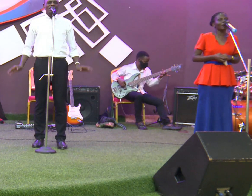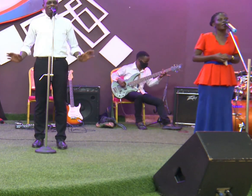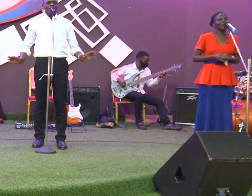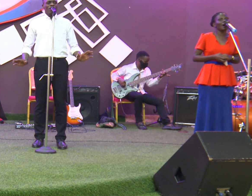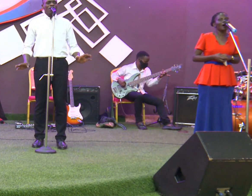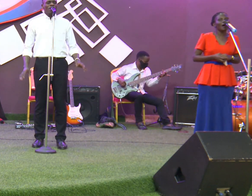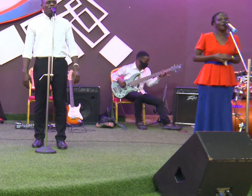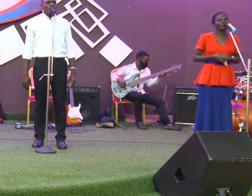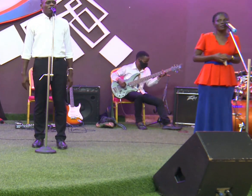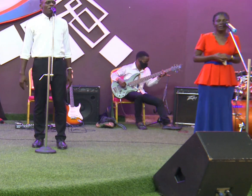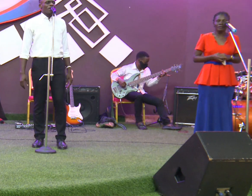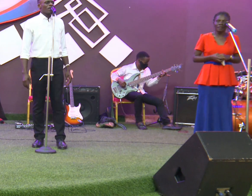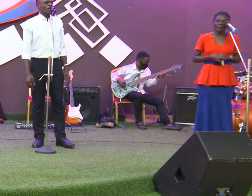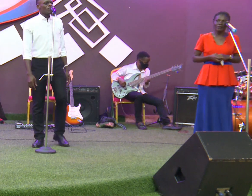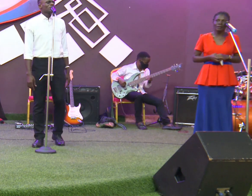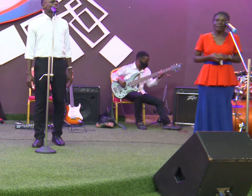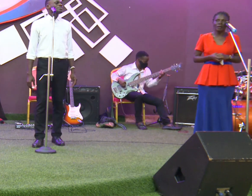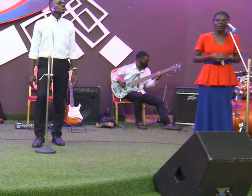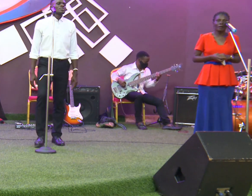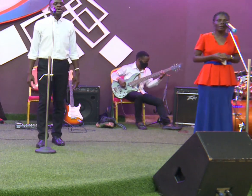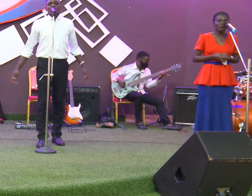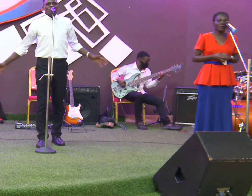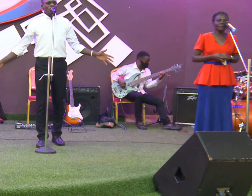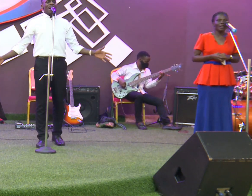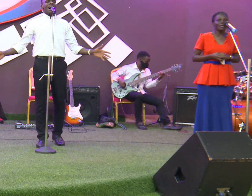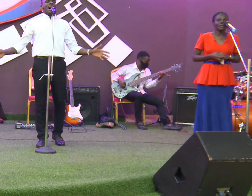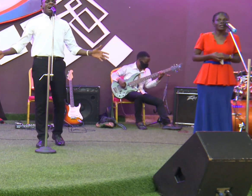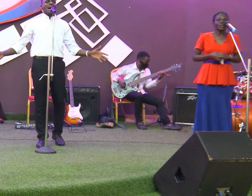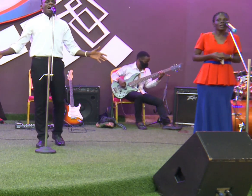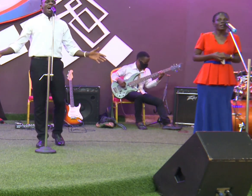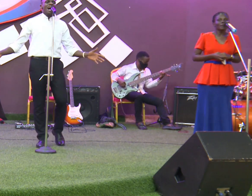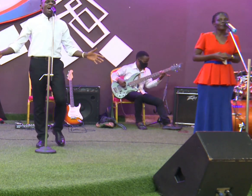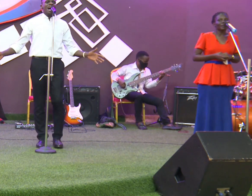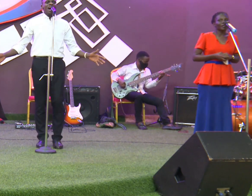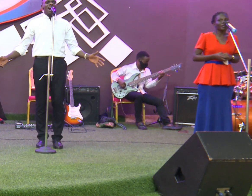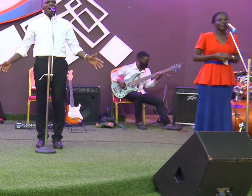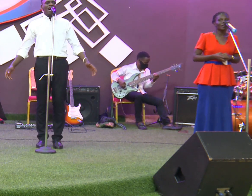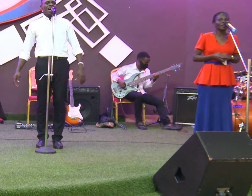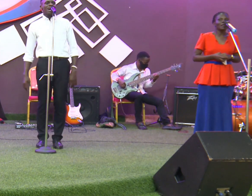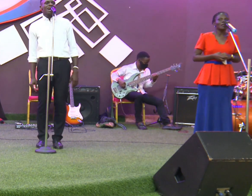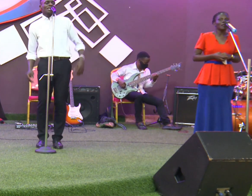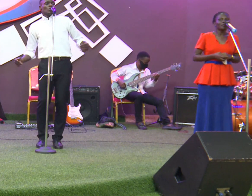together with love. That we should be that.